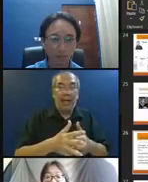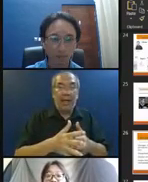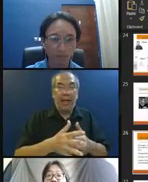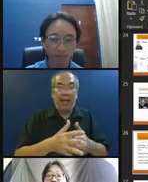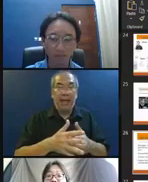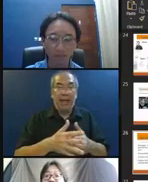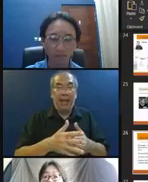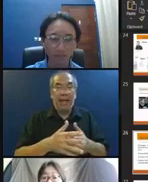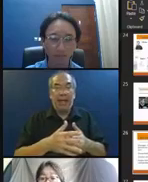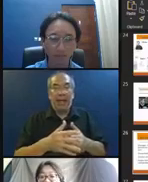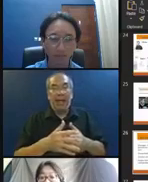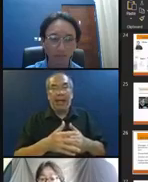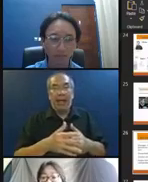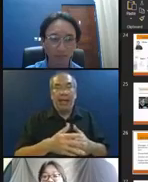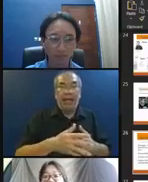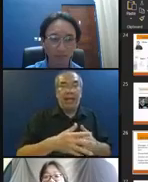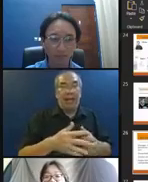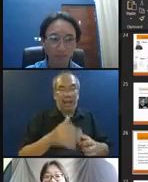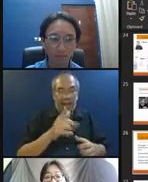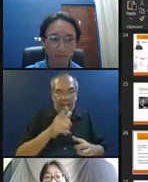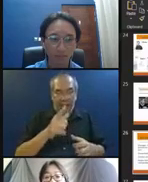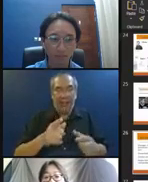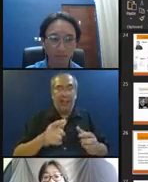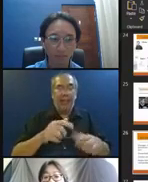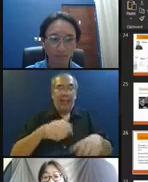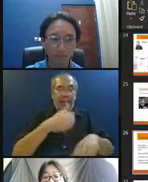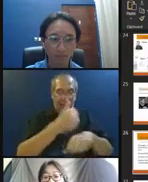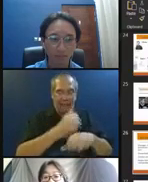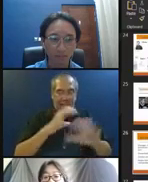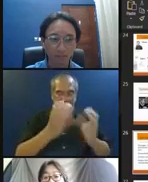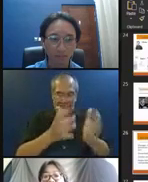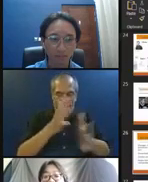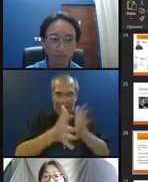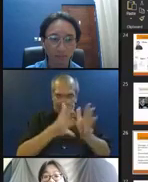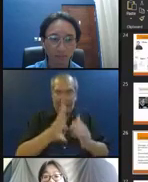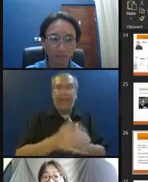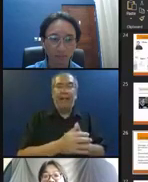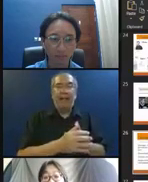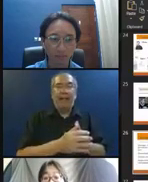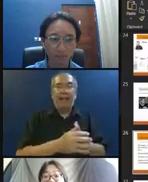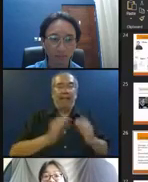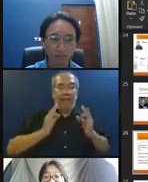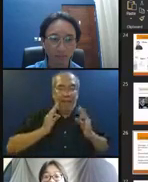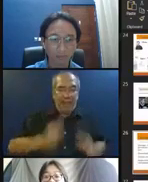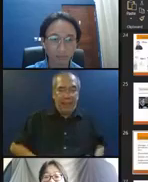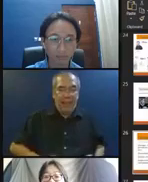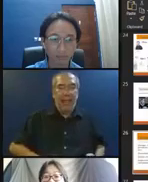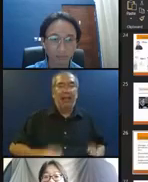We do provide sign language classes.